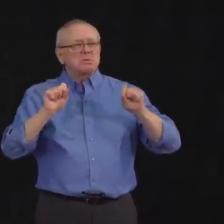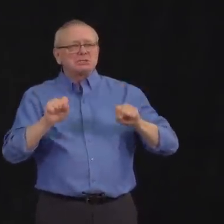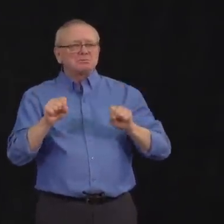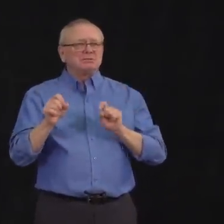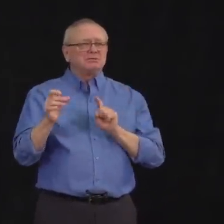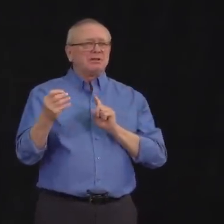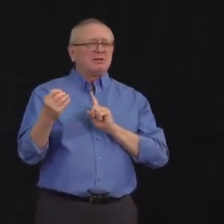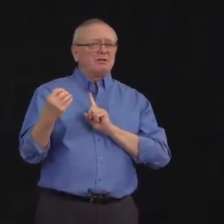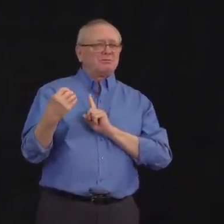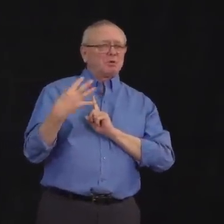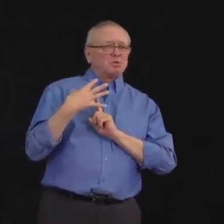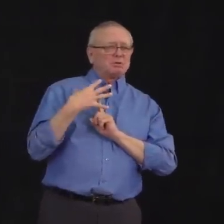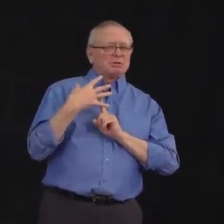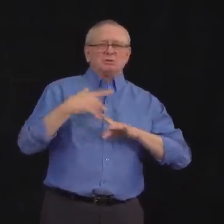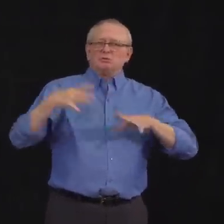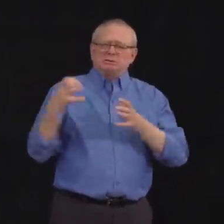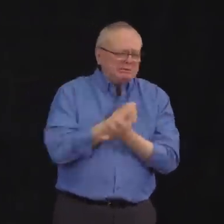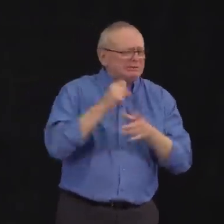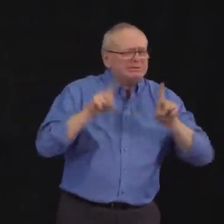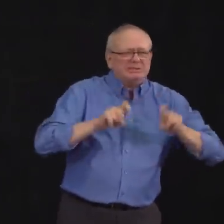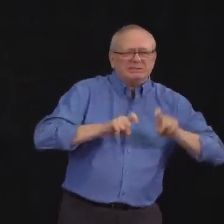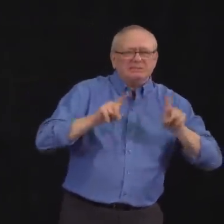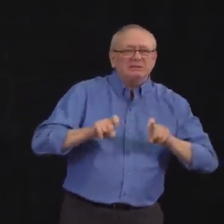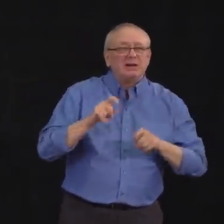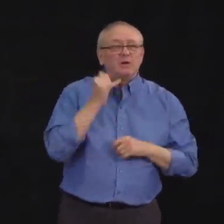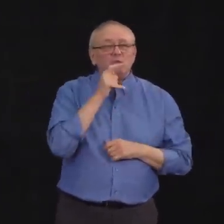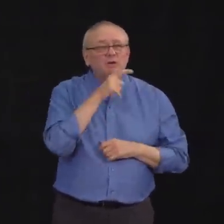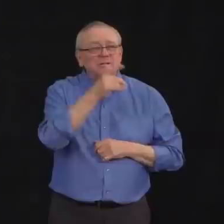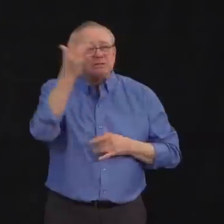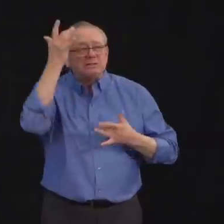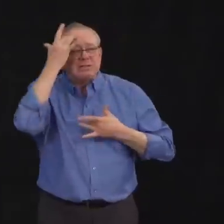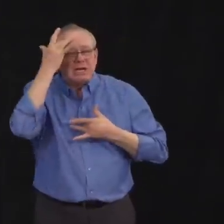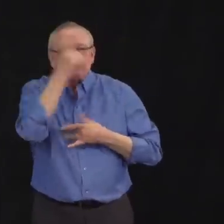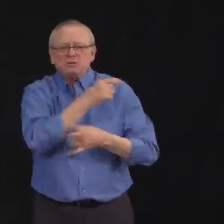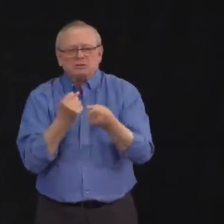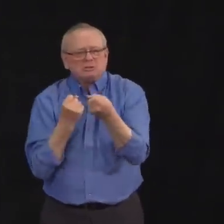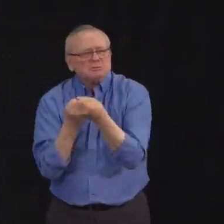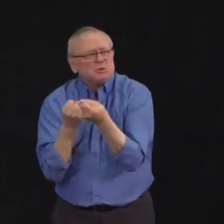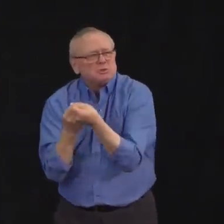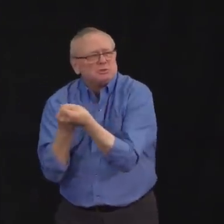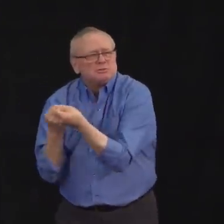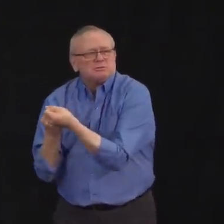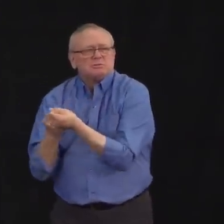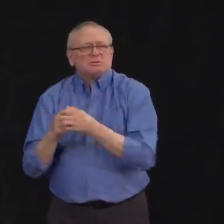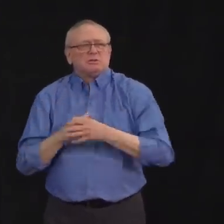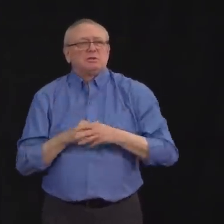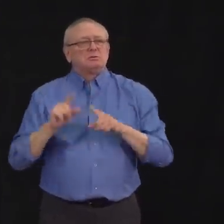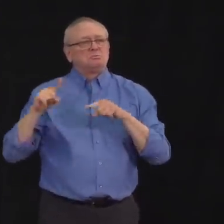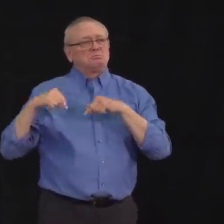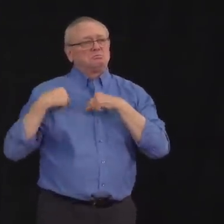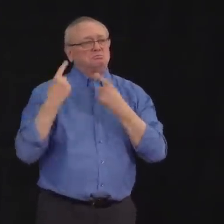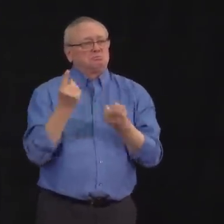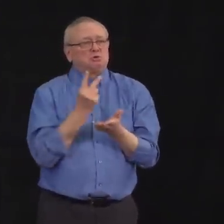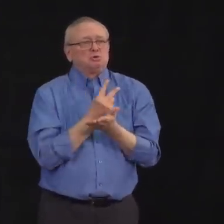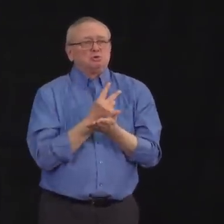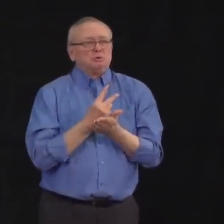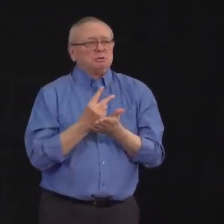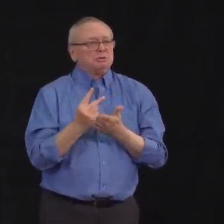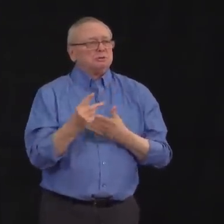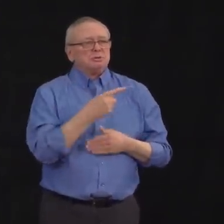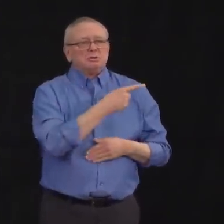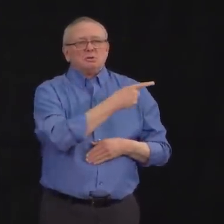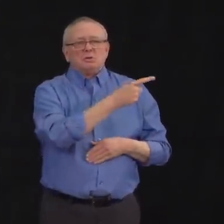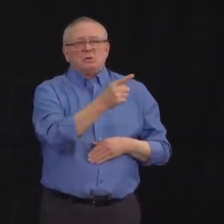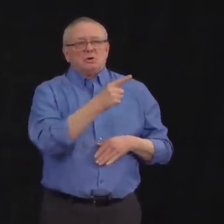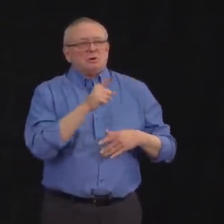become ill. In the last 2 weeks alone, these teams, among other things, have called every household with a